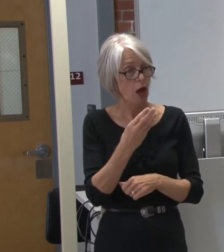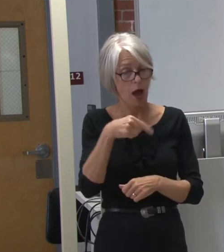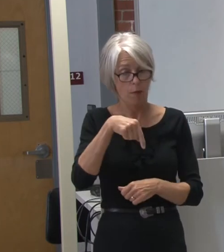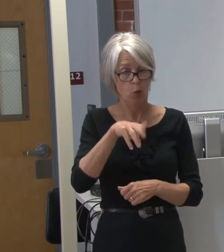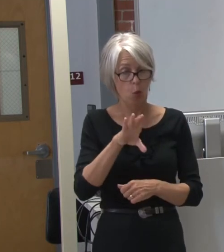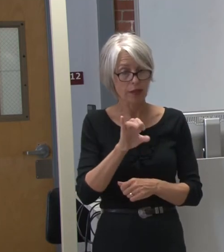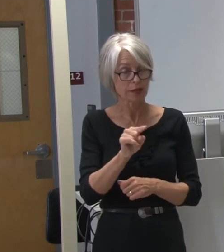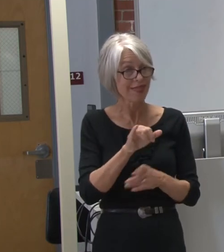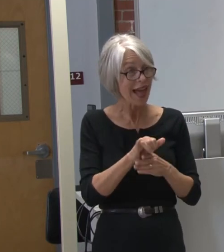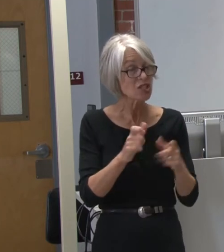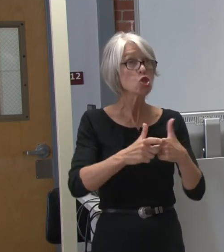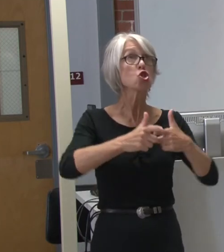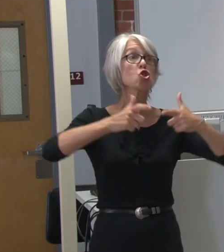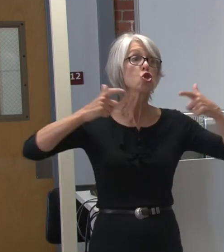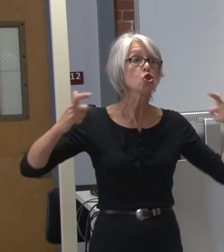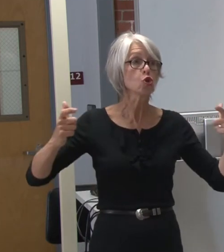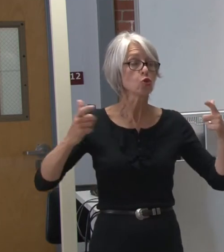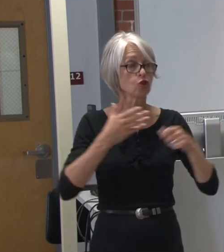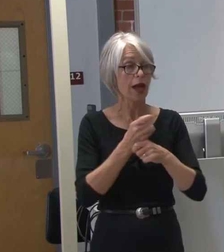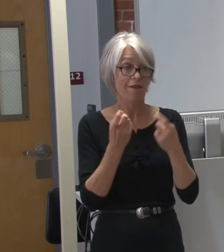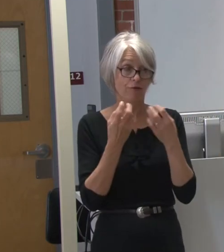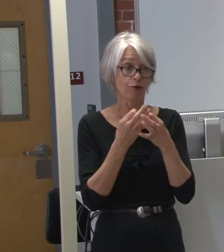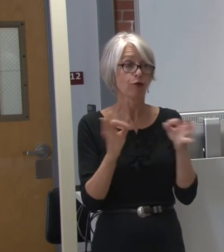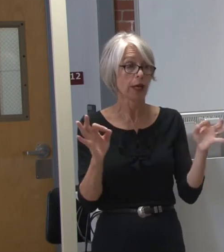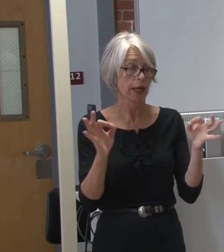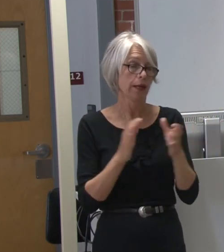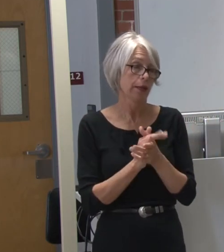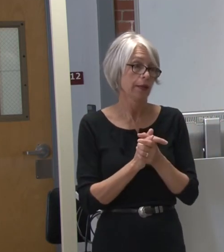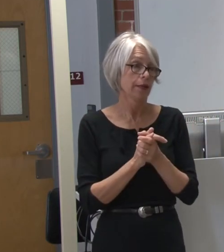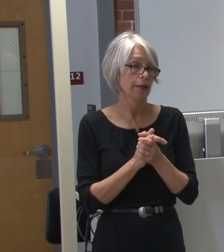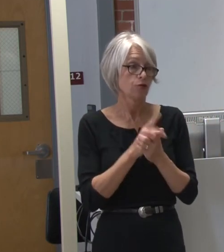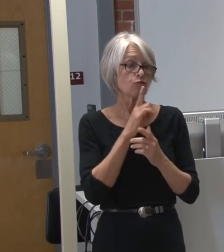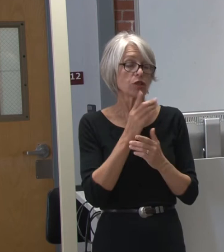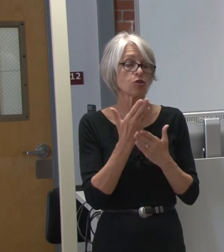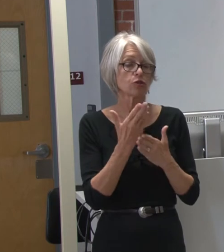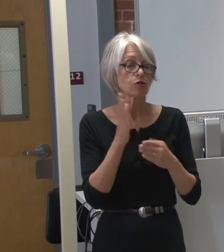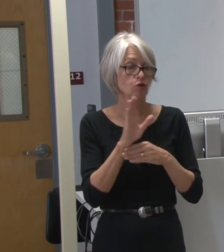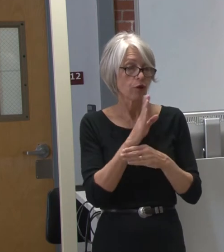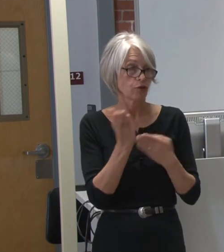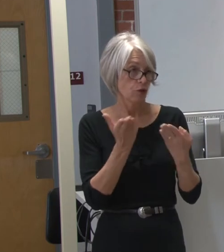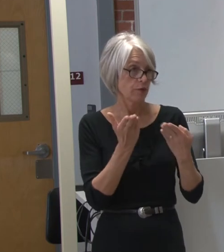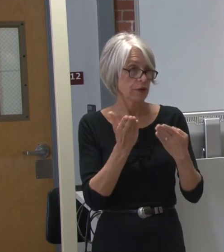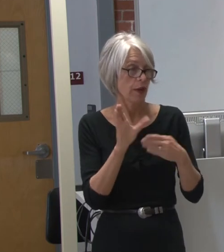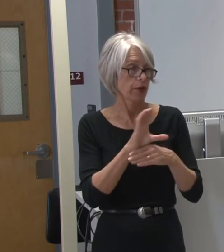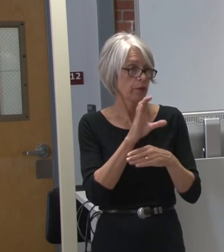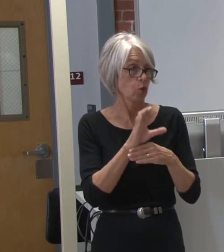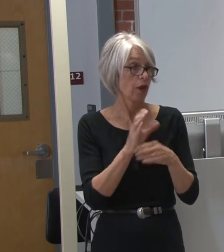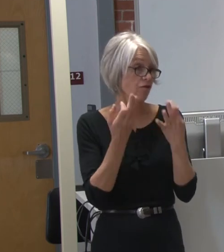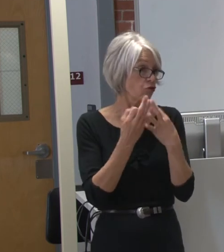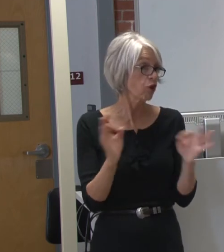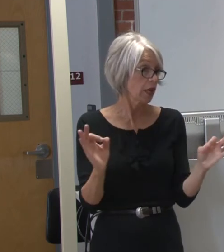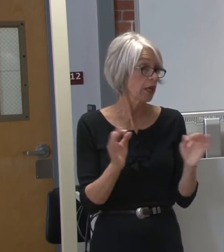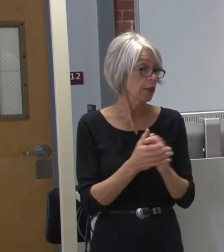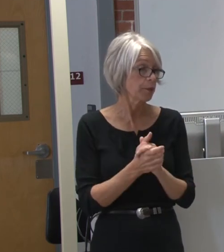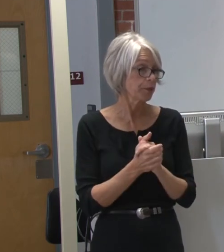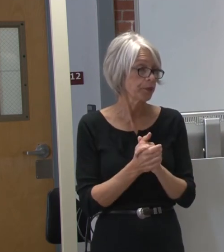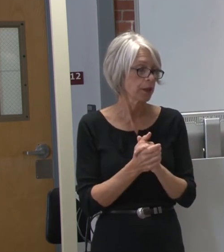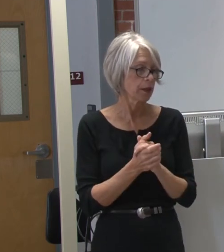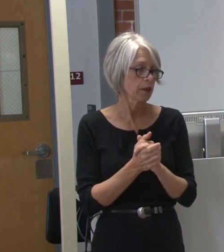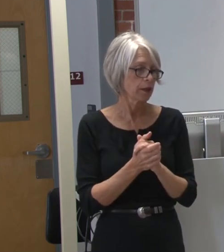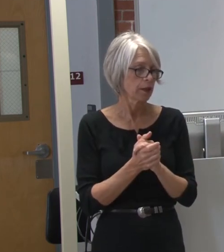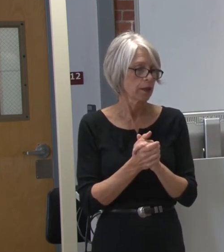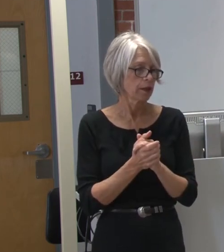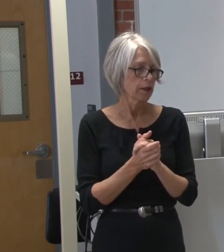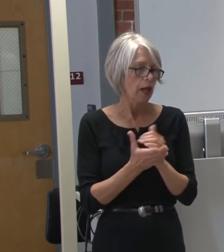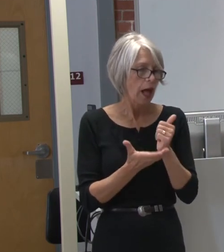free. It's monster.com and Indeed, except better, and free. And by helping others